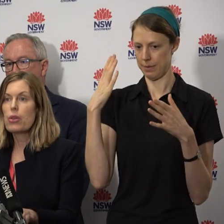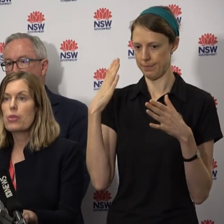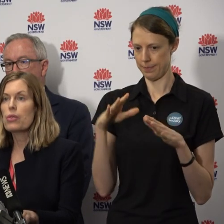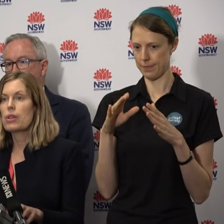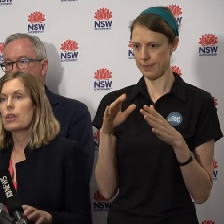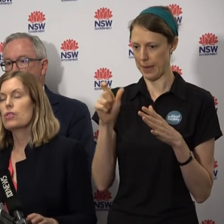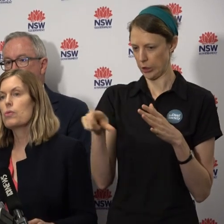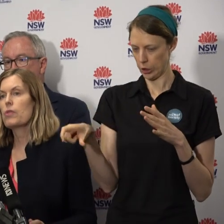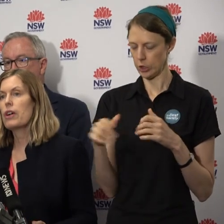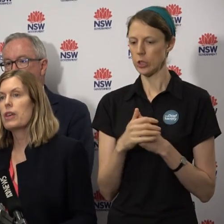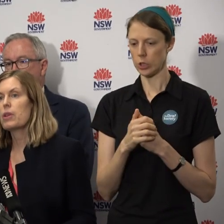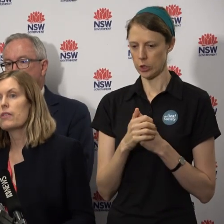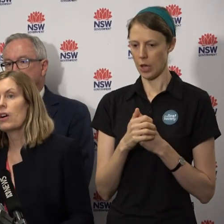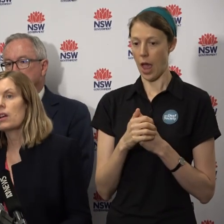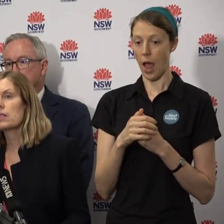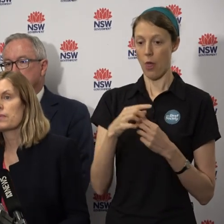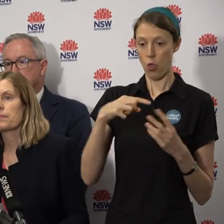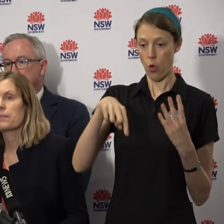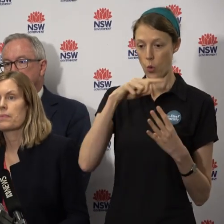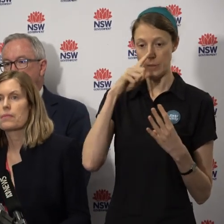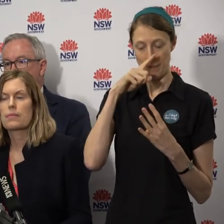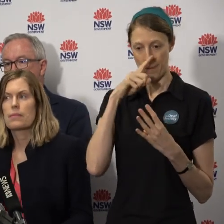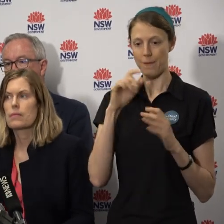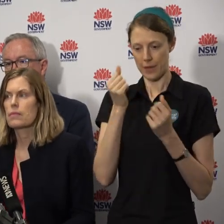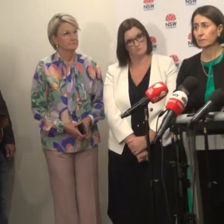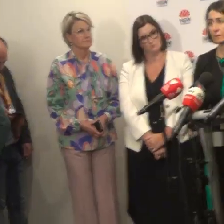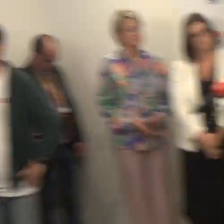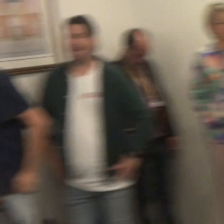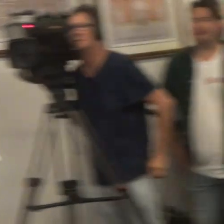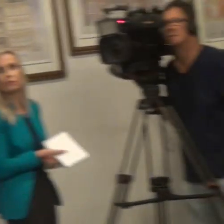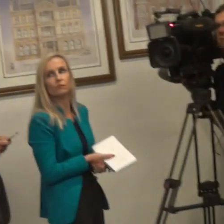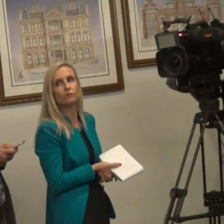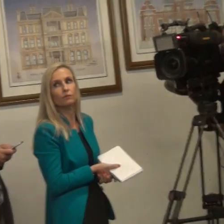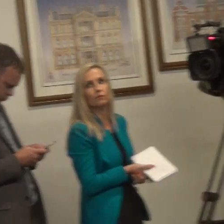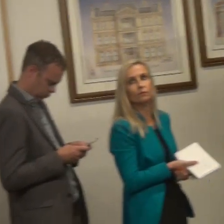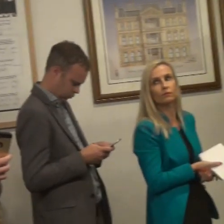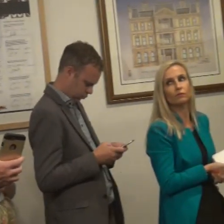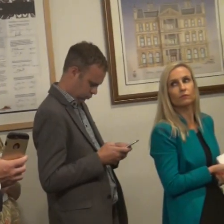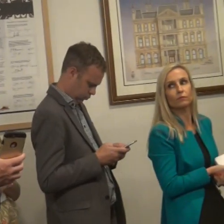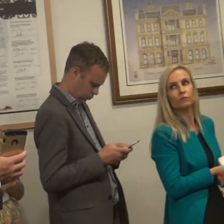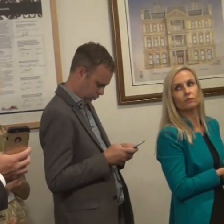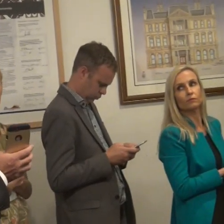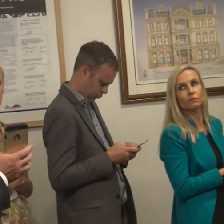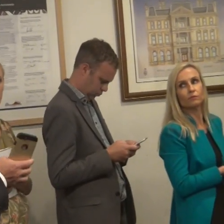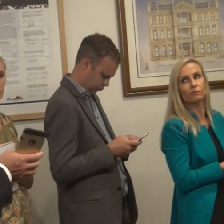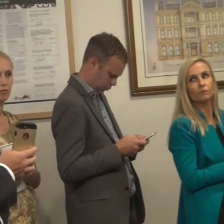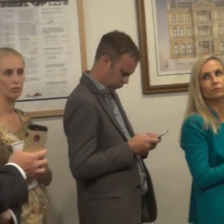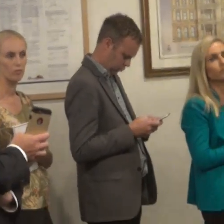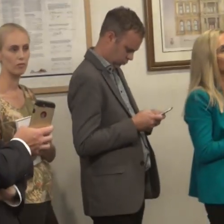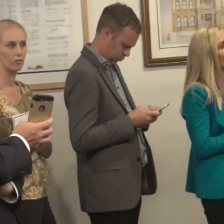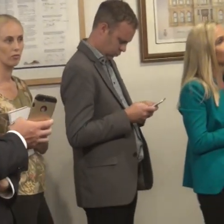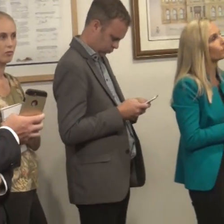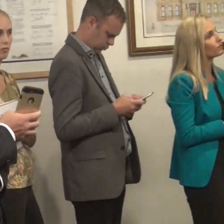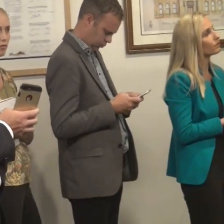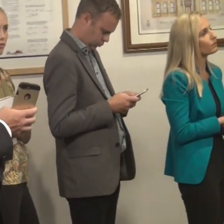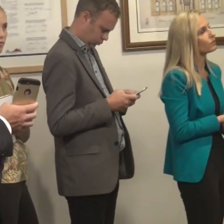now occurred to provide them with advice. But the Premier, can I ask she you about funding diagnosed? arrangements? The Commonwealth Government has announced a 50-50 split